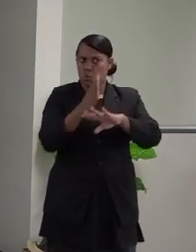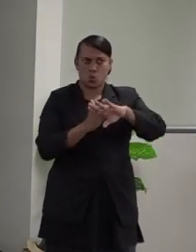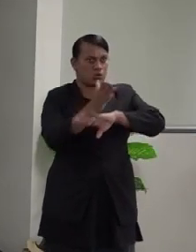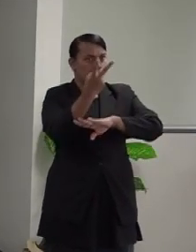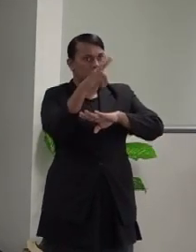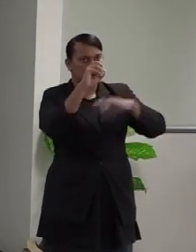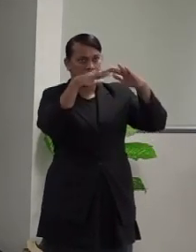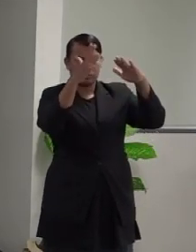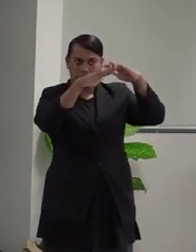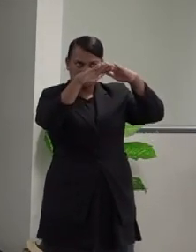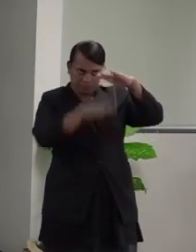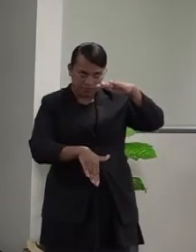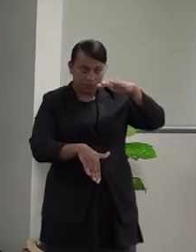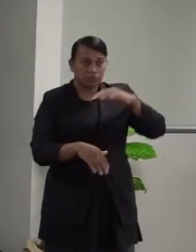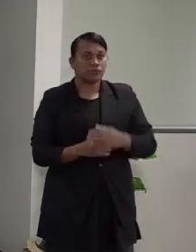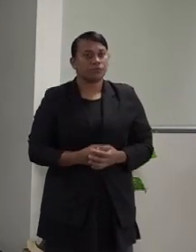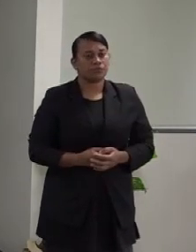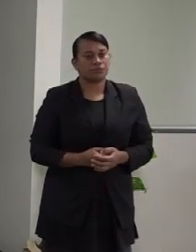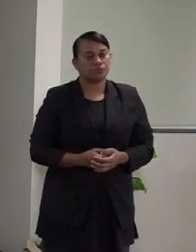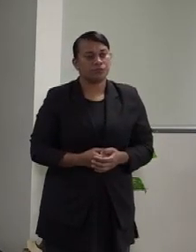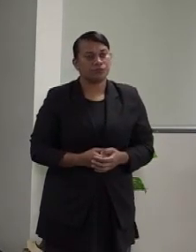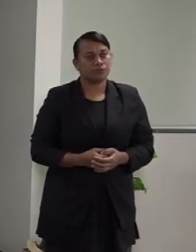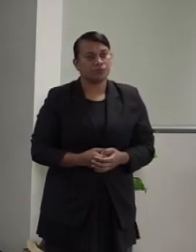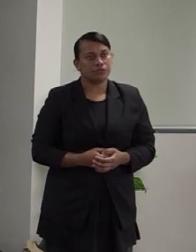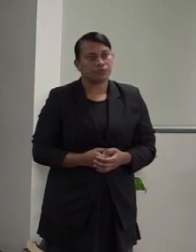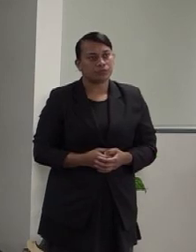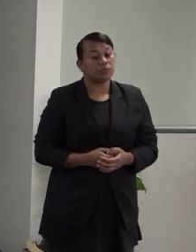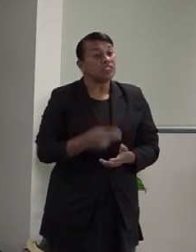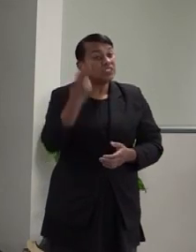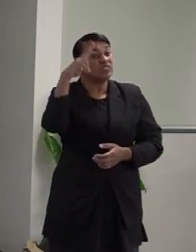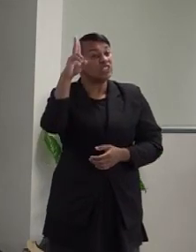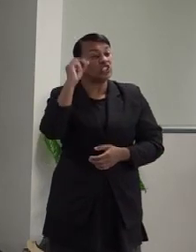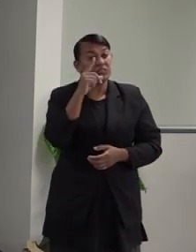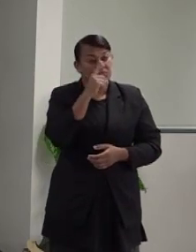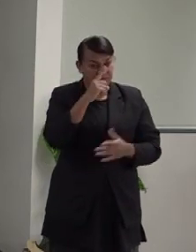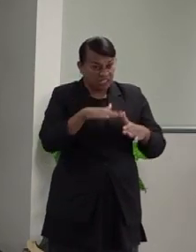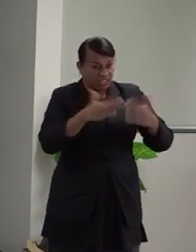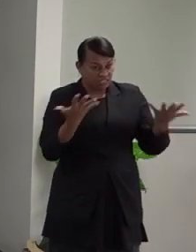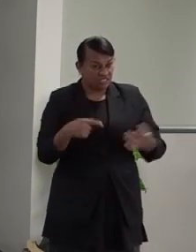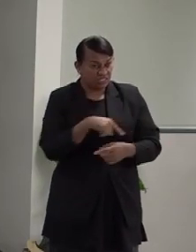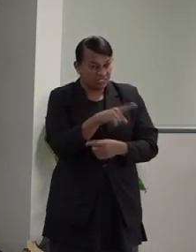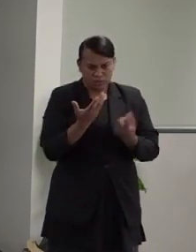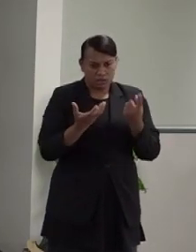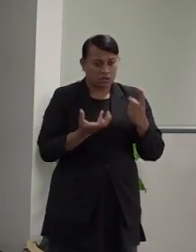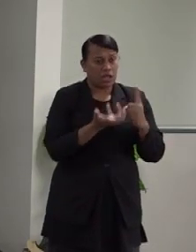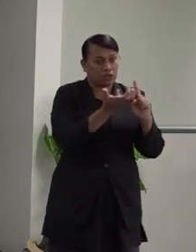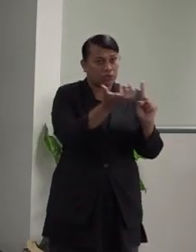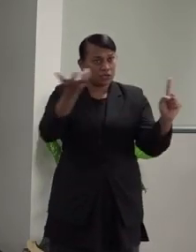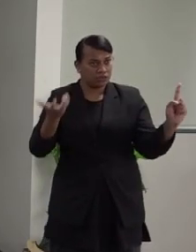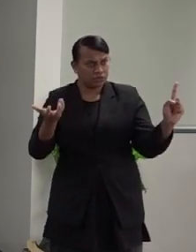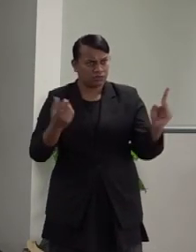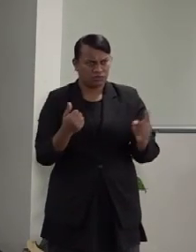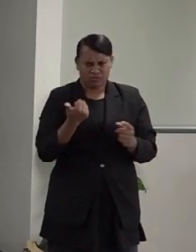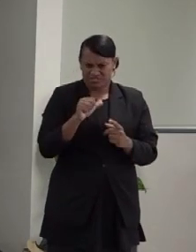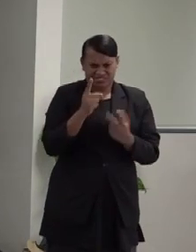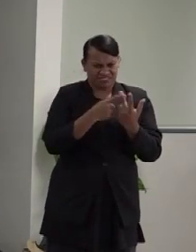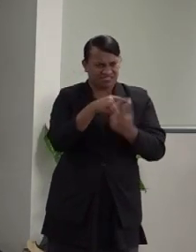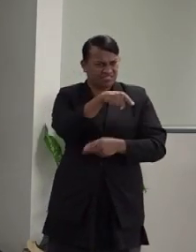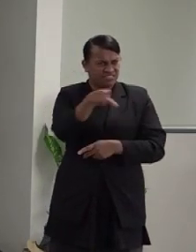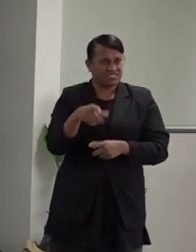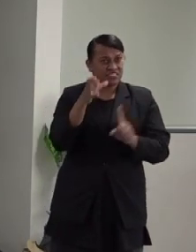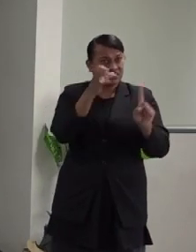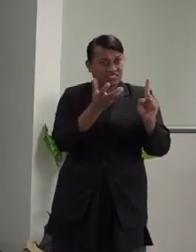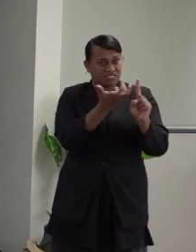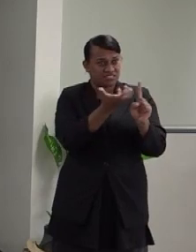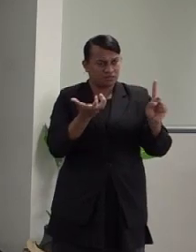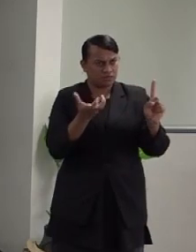people. Given the number of Fijians in isolation and under compulsory self-quarantine, it is likely we'll confirm more